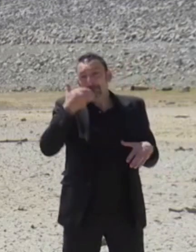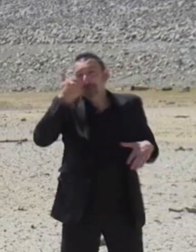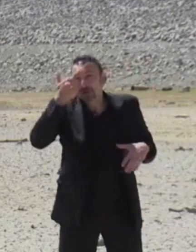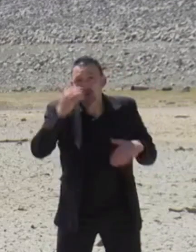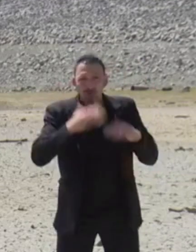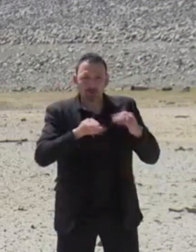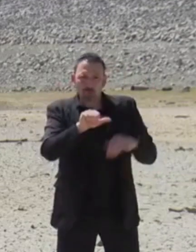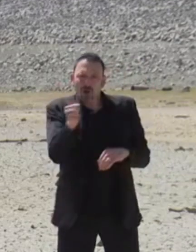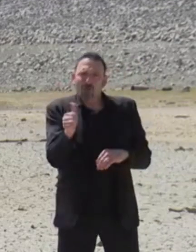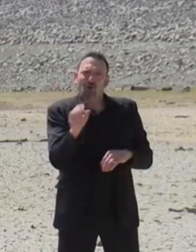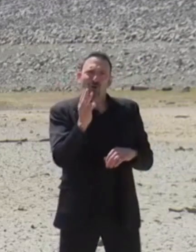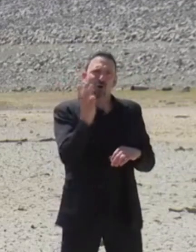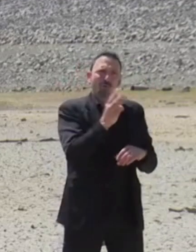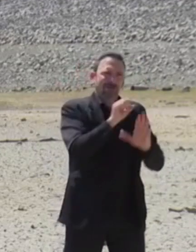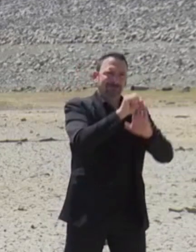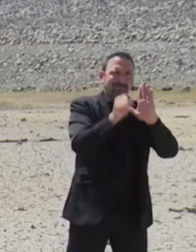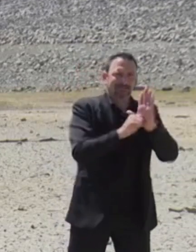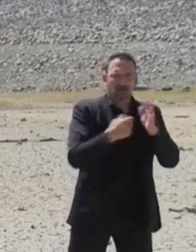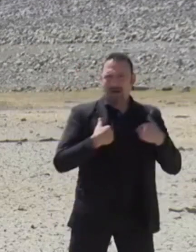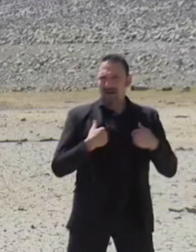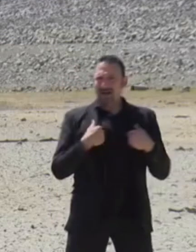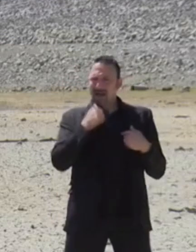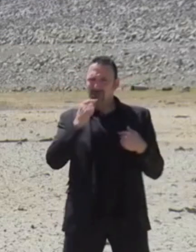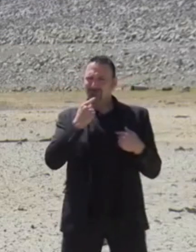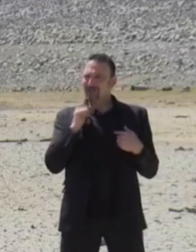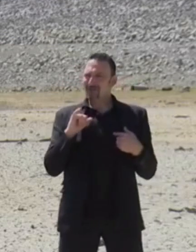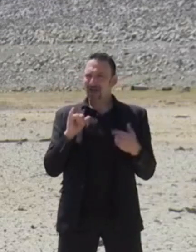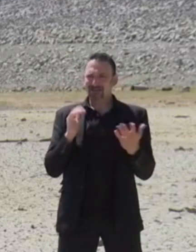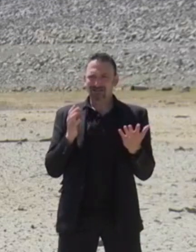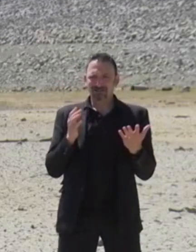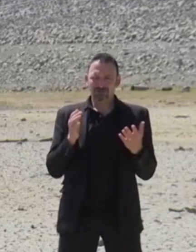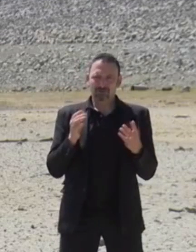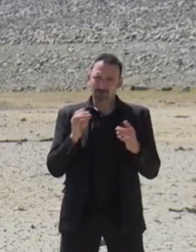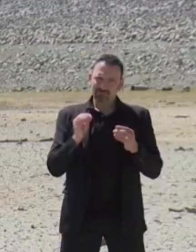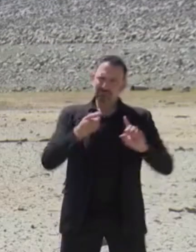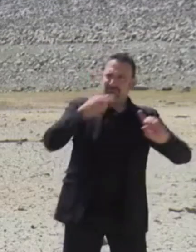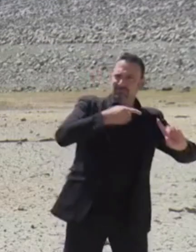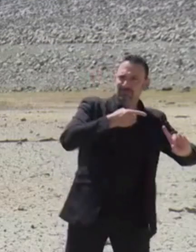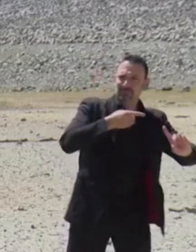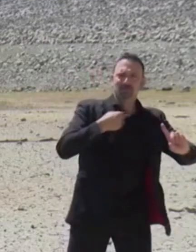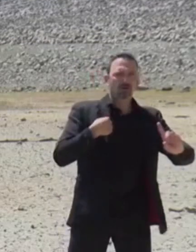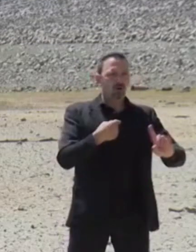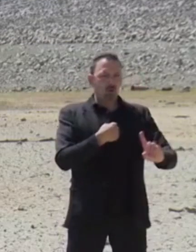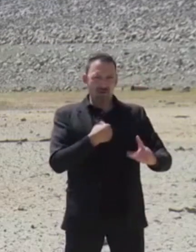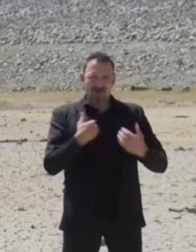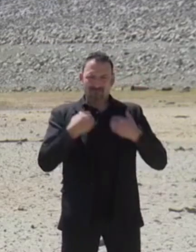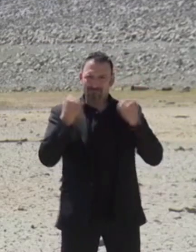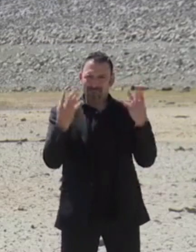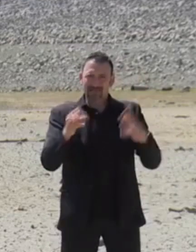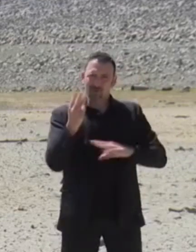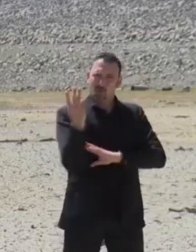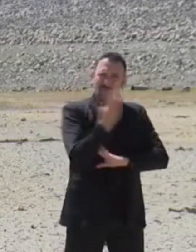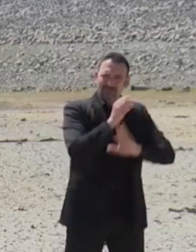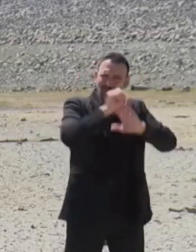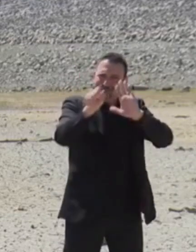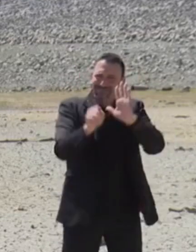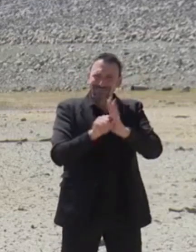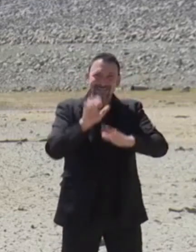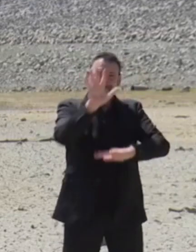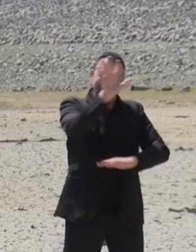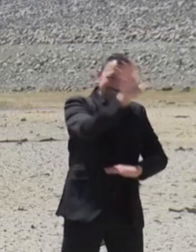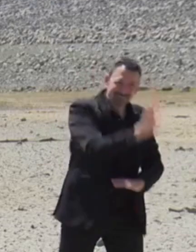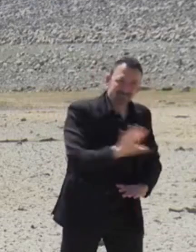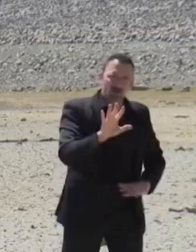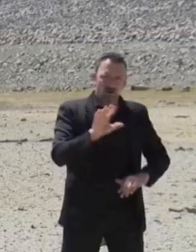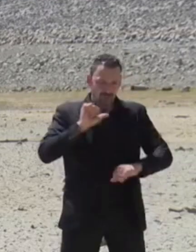other Western states. And I don't say that lightly. I say that quite specifically. We have a Western States Collaborative that was established through this